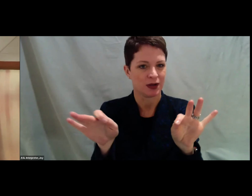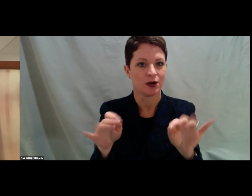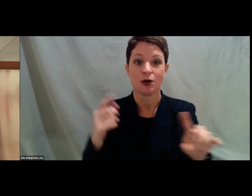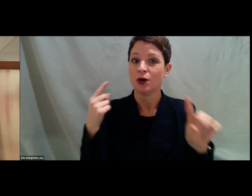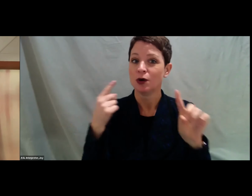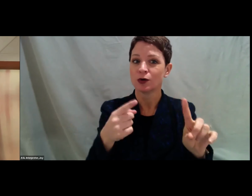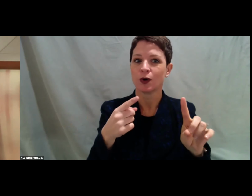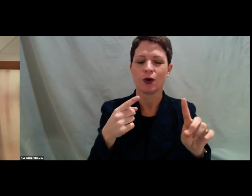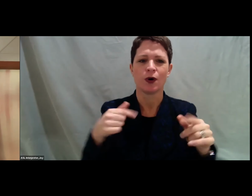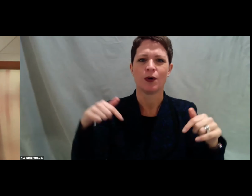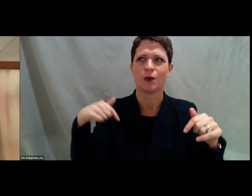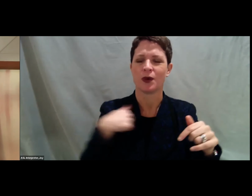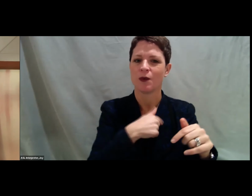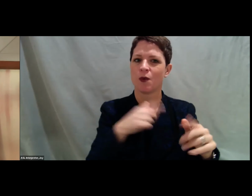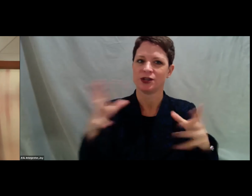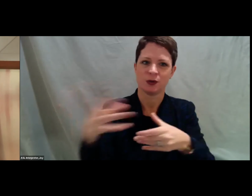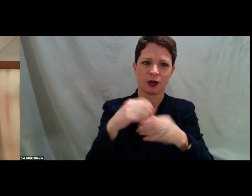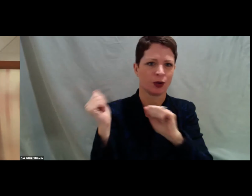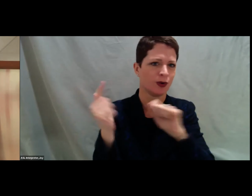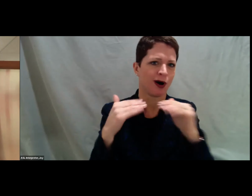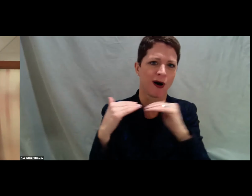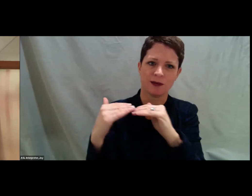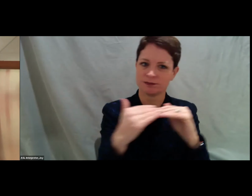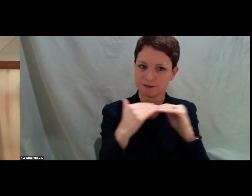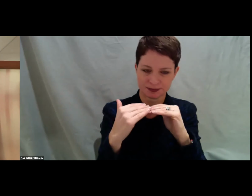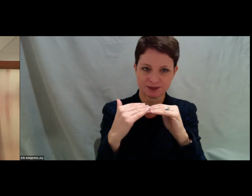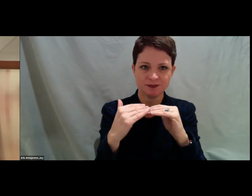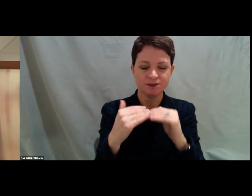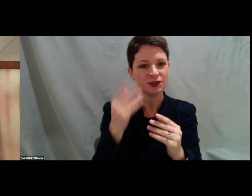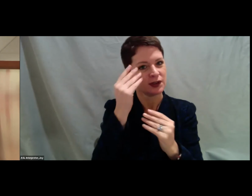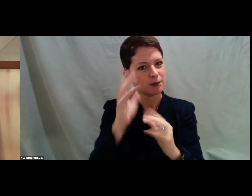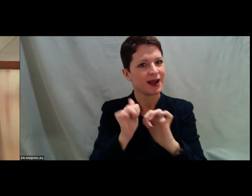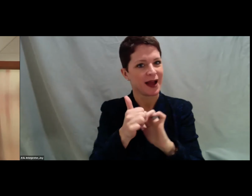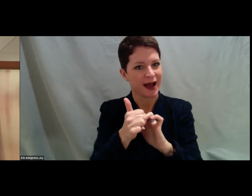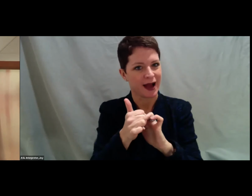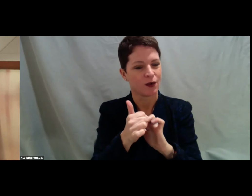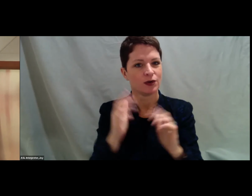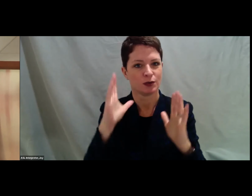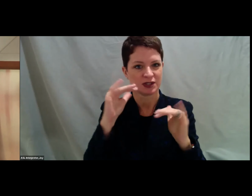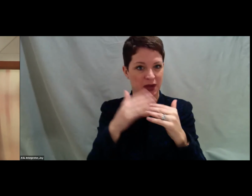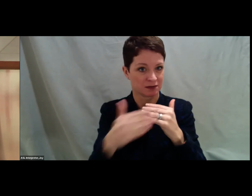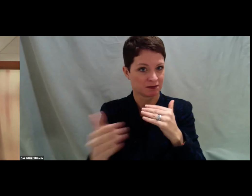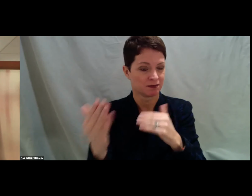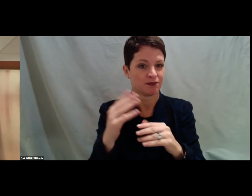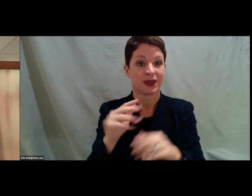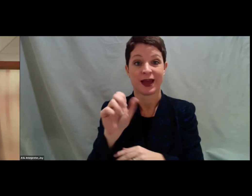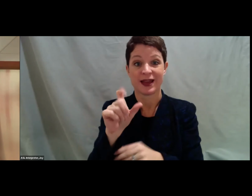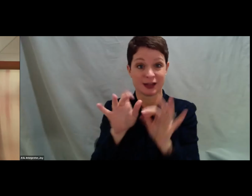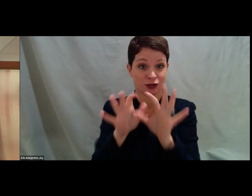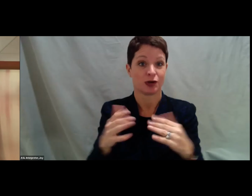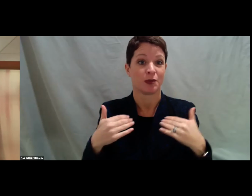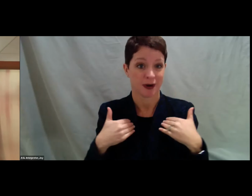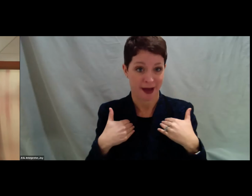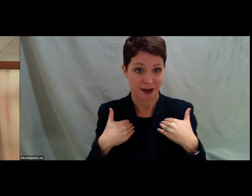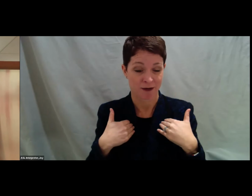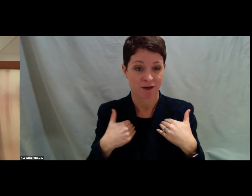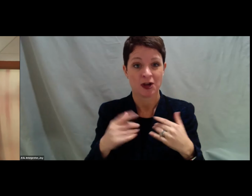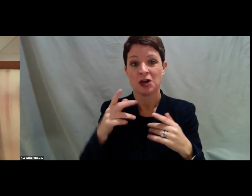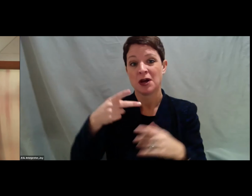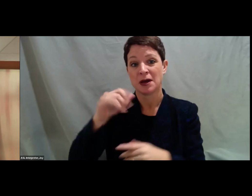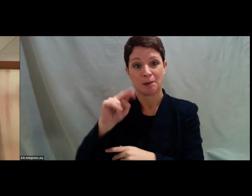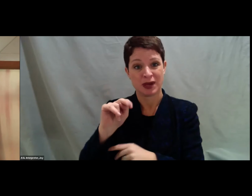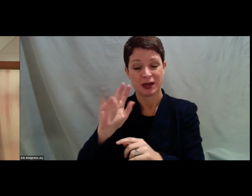as inclusive as possible. And to that end, here's some information about how the event will go. We have an ASL interpreter, and you can pin her